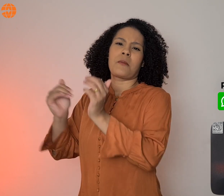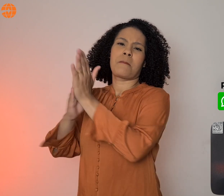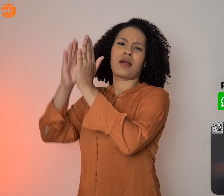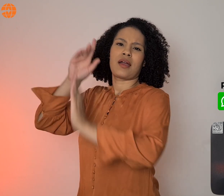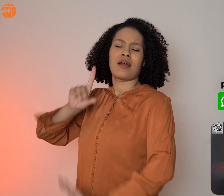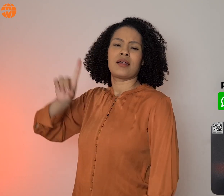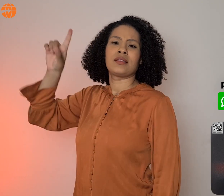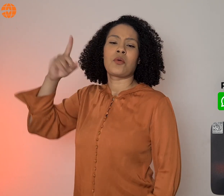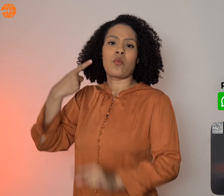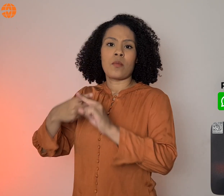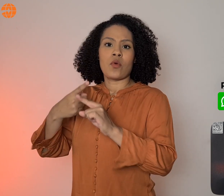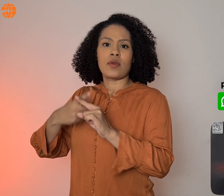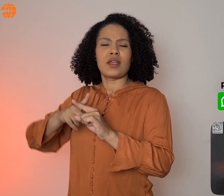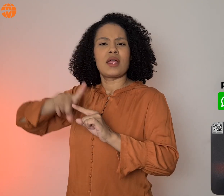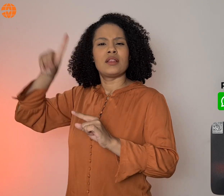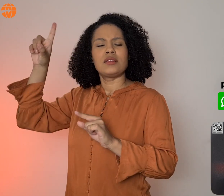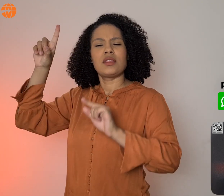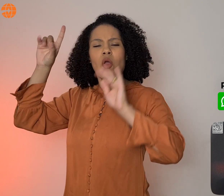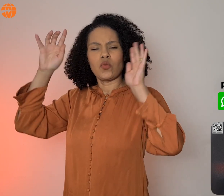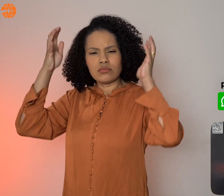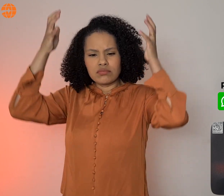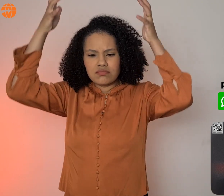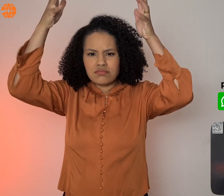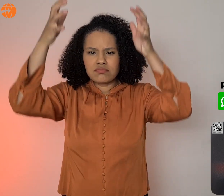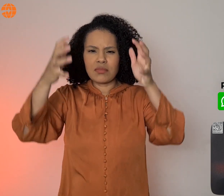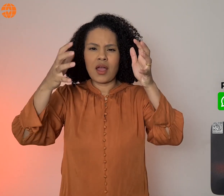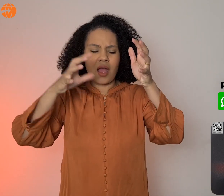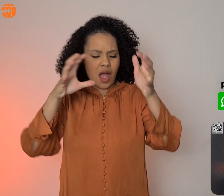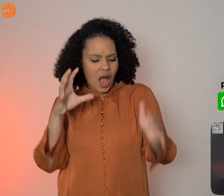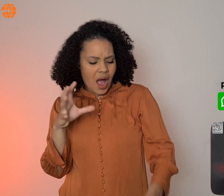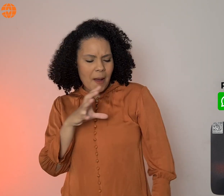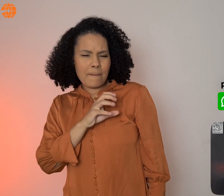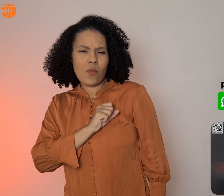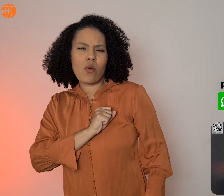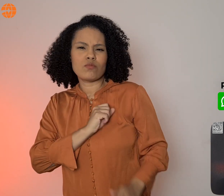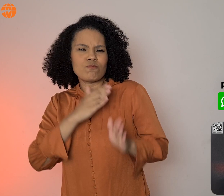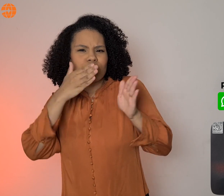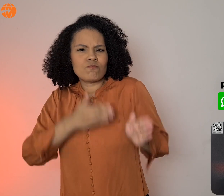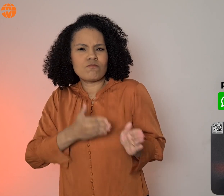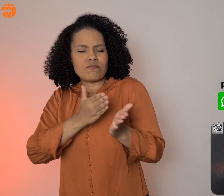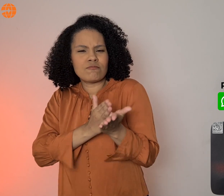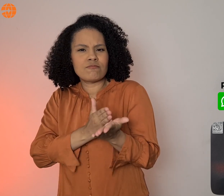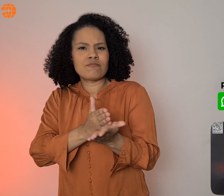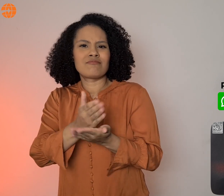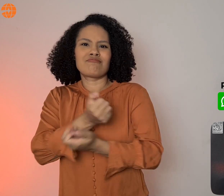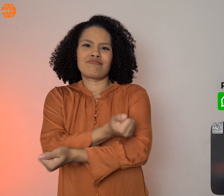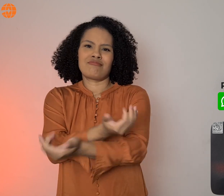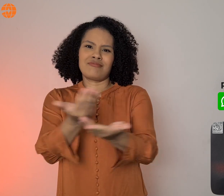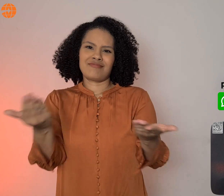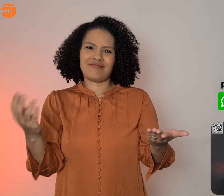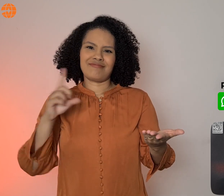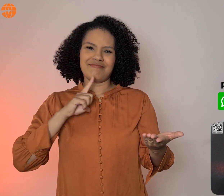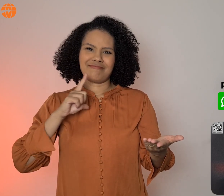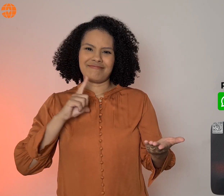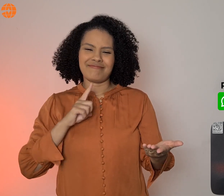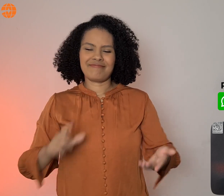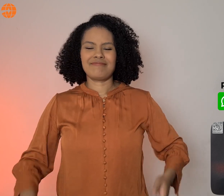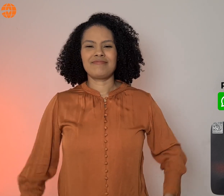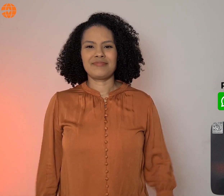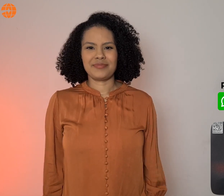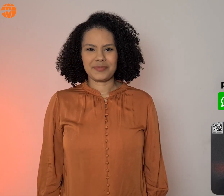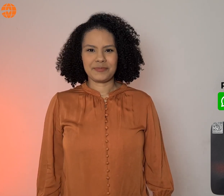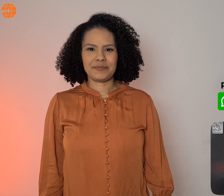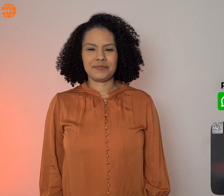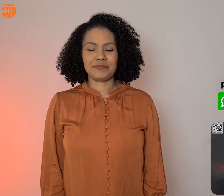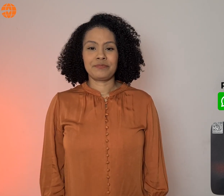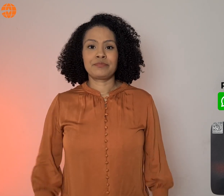nós bendizemos ao Senhor é que Ele nos coroa e nos abençoa com seu amor leal. Now this is important, but the word in the Hebrew here